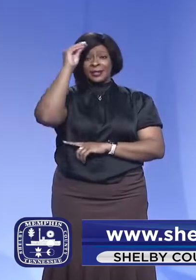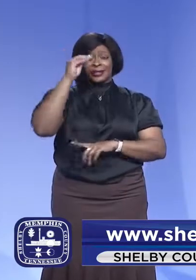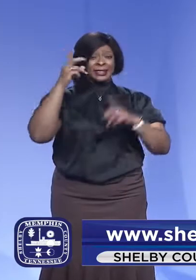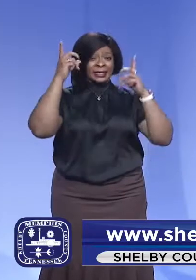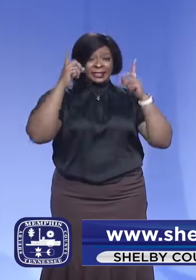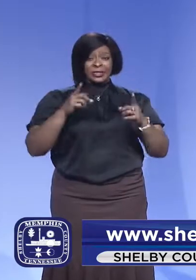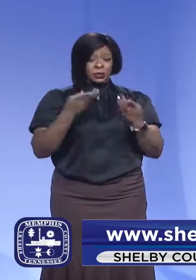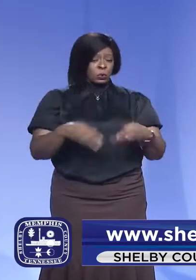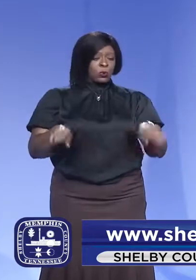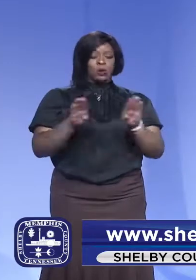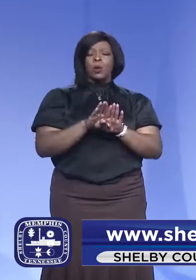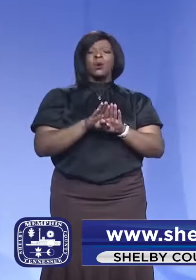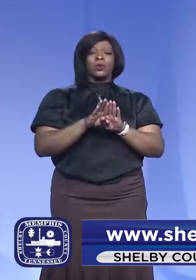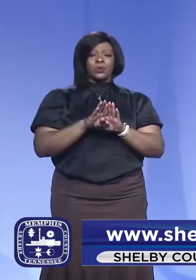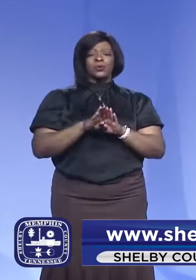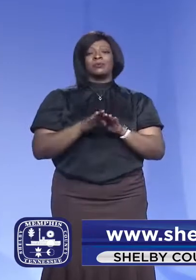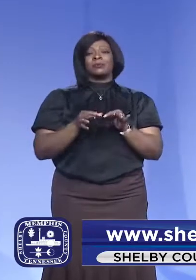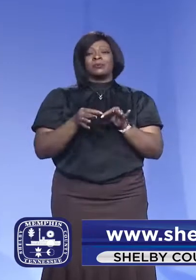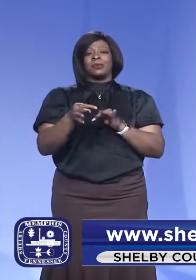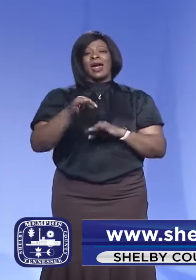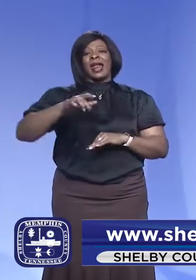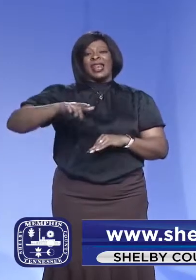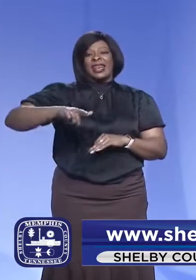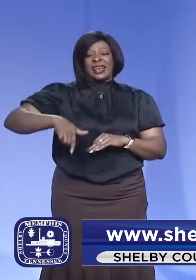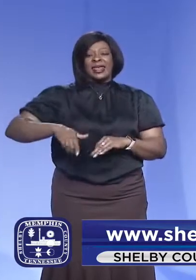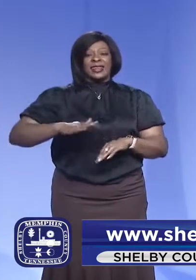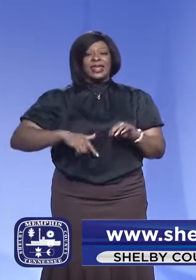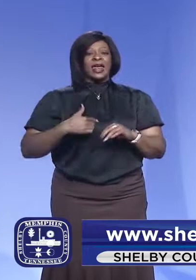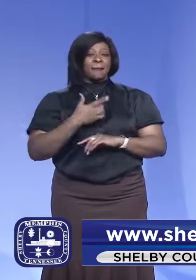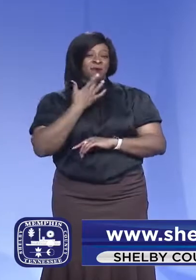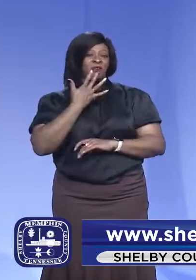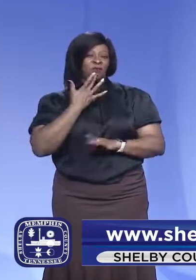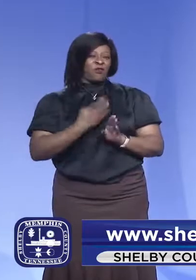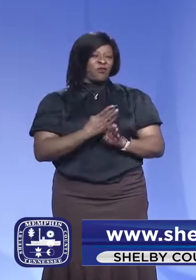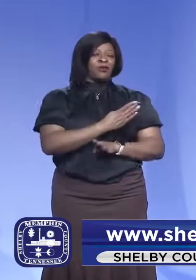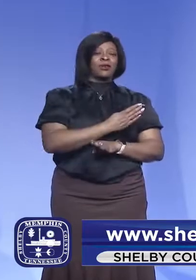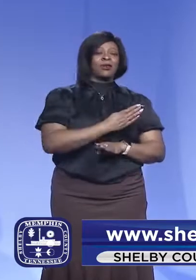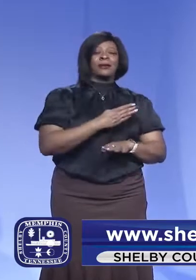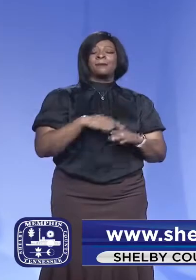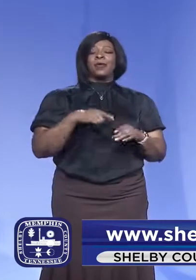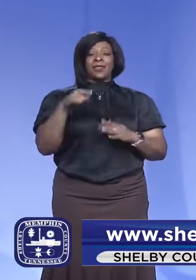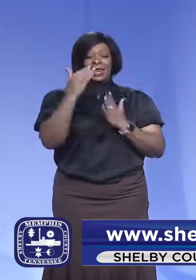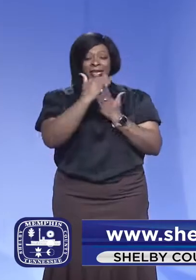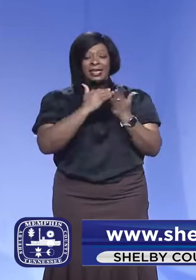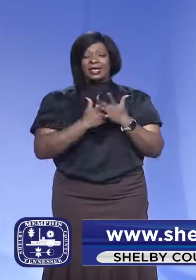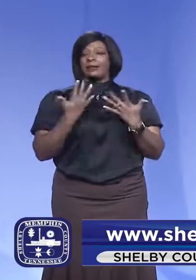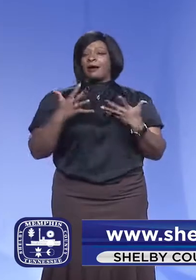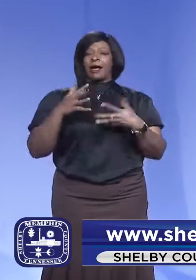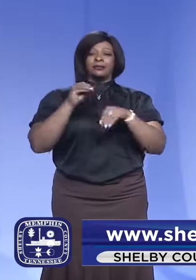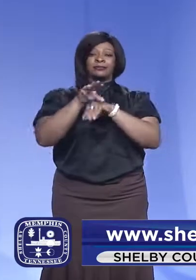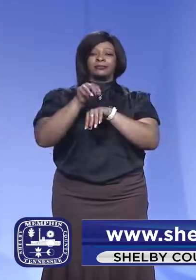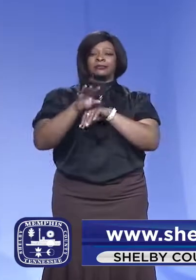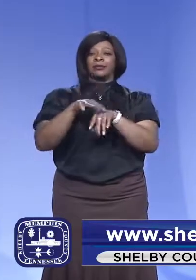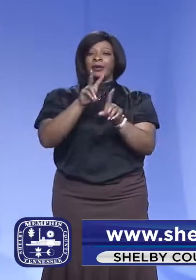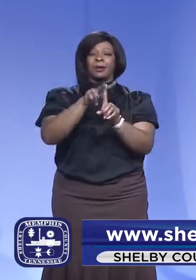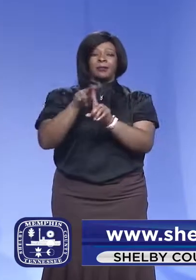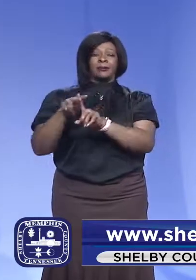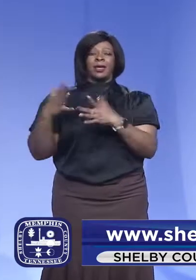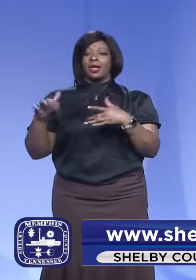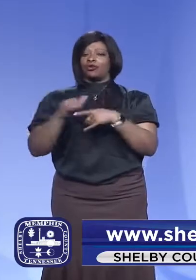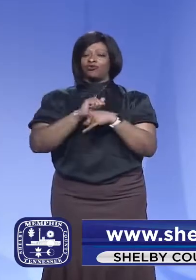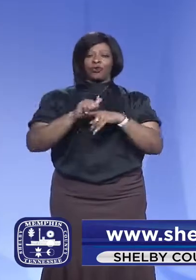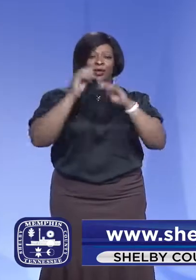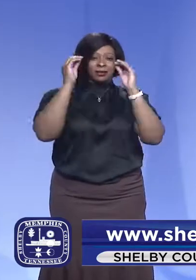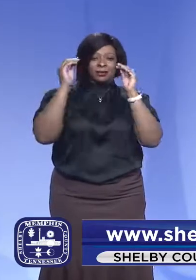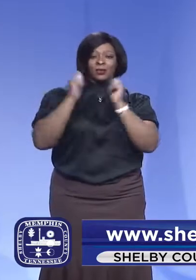decision to close came a little bit later than I would have preferred. But those lessons have all been applied. Training has been